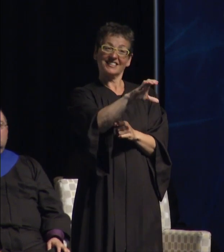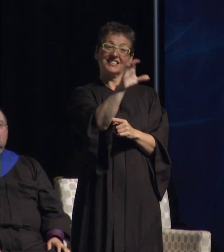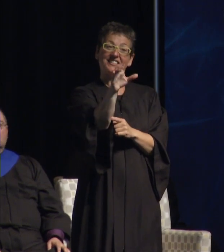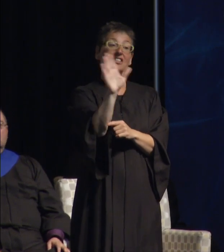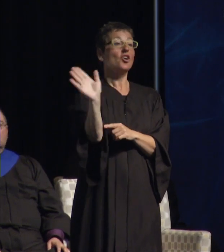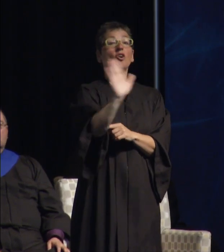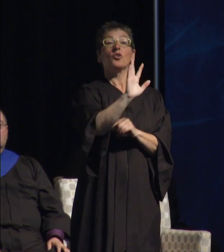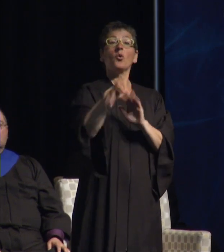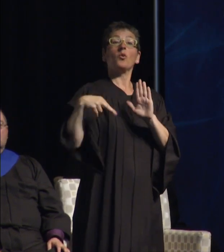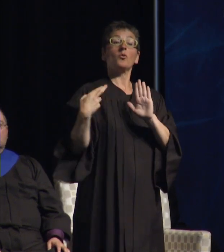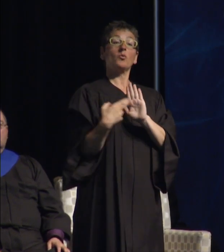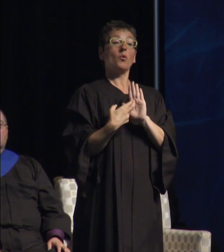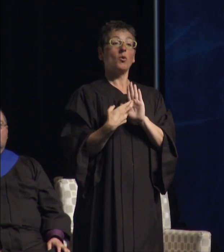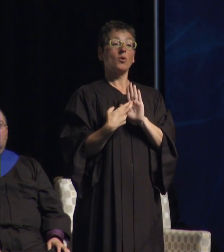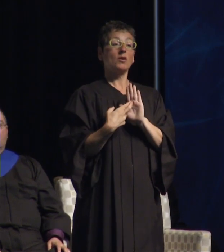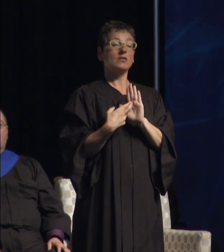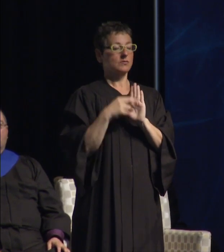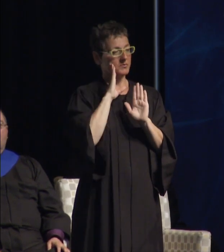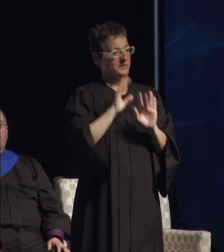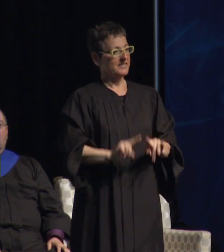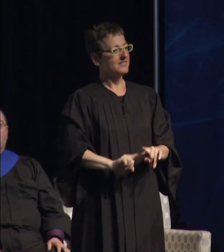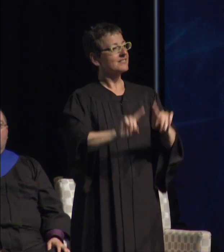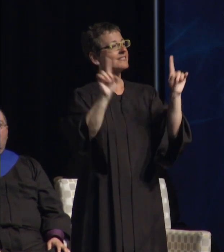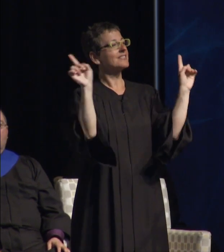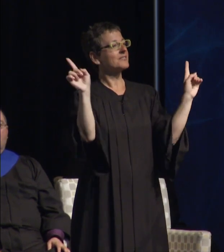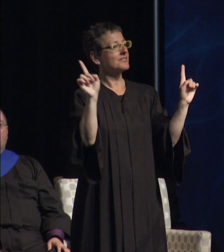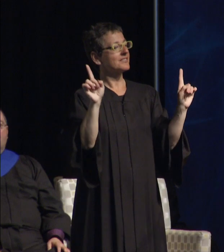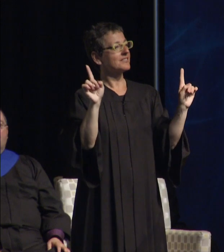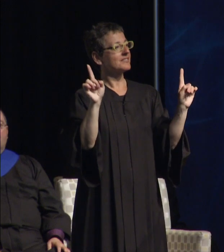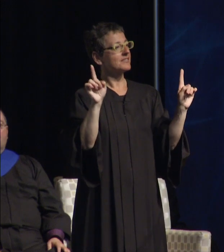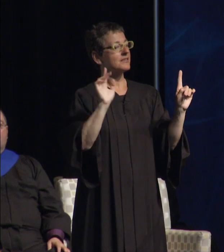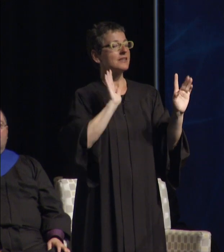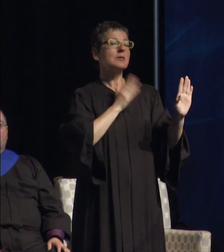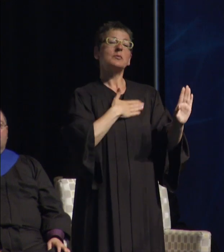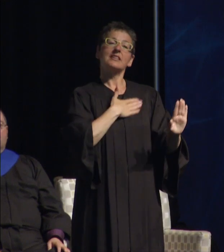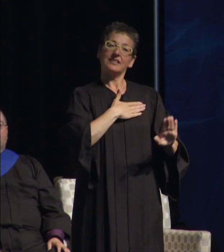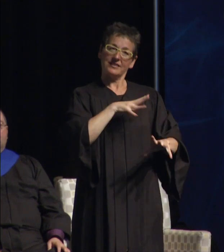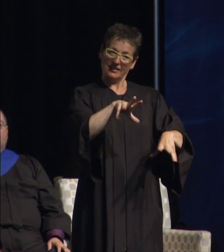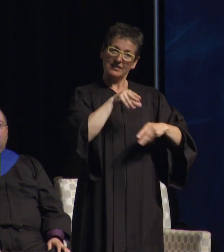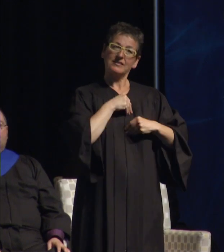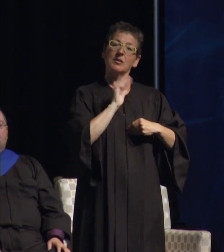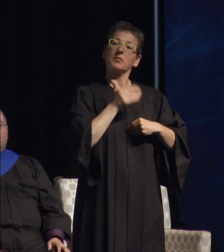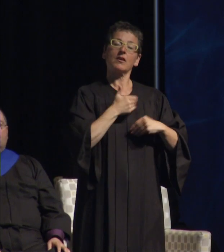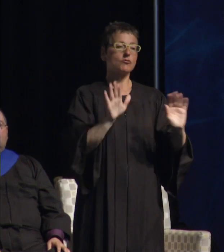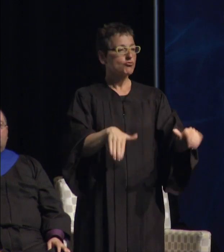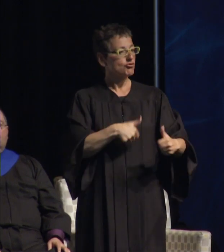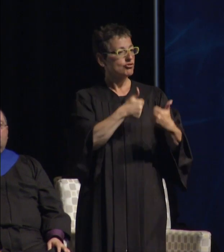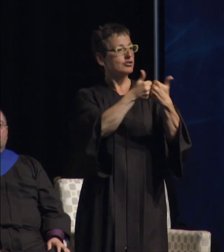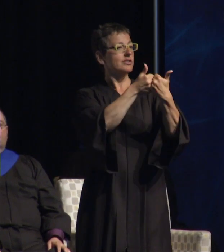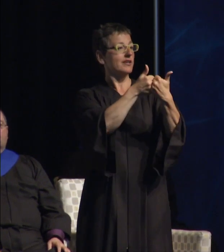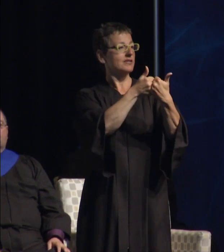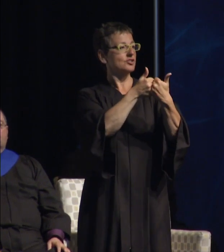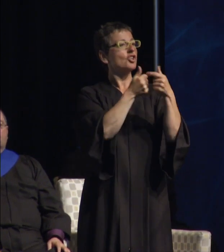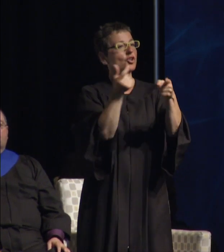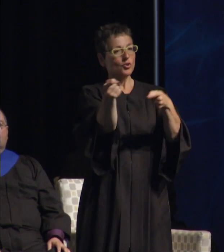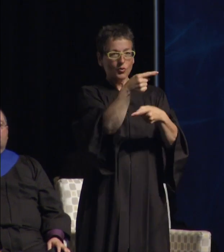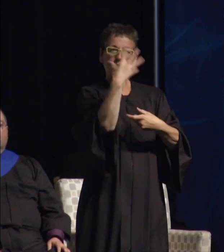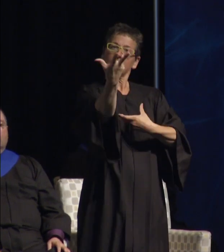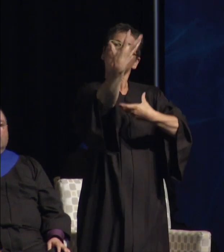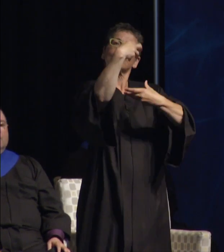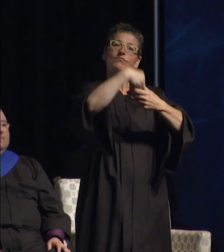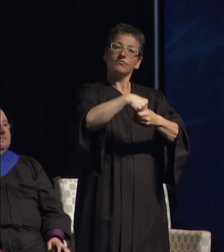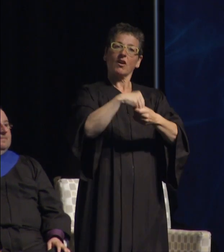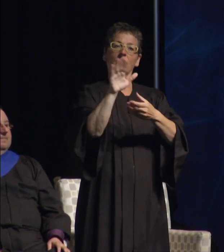in your communities will change. Please accept our challenge of becoming highly engaged in your